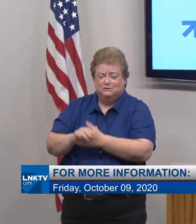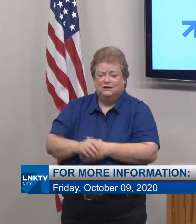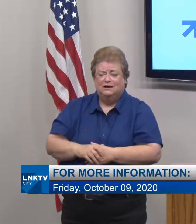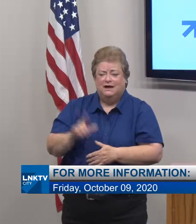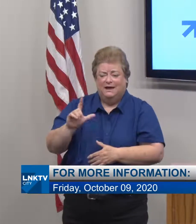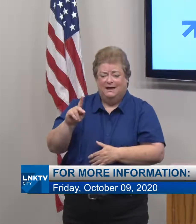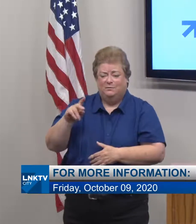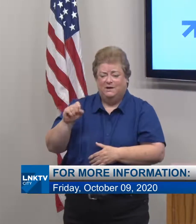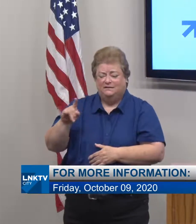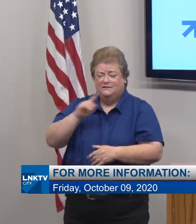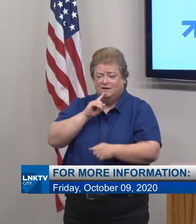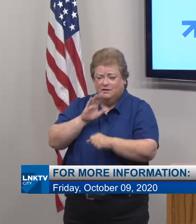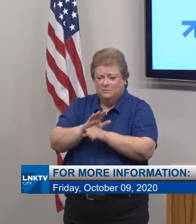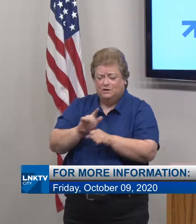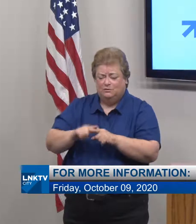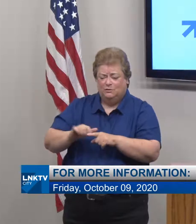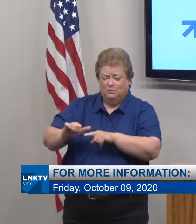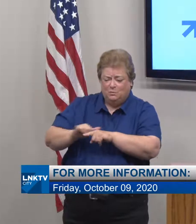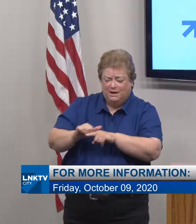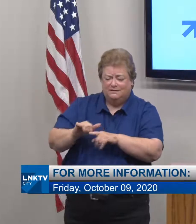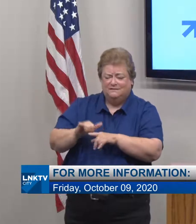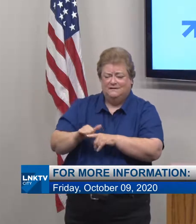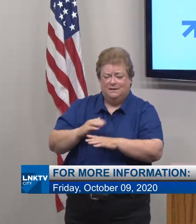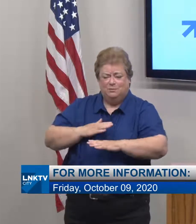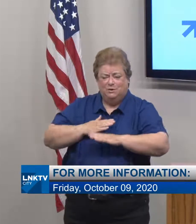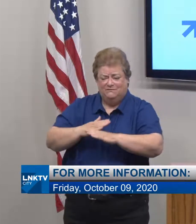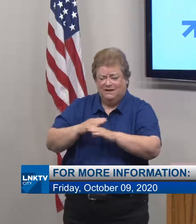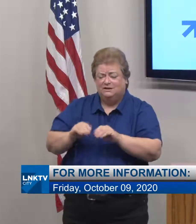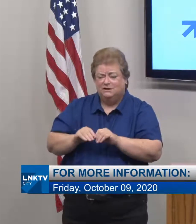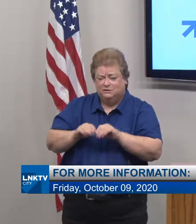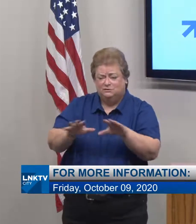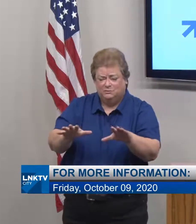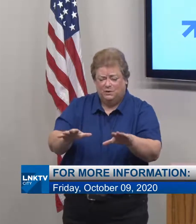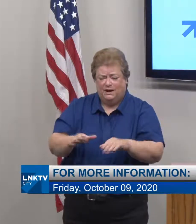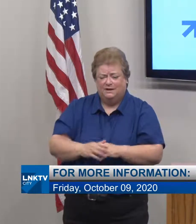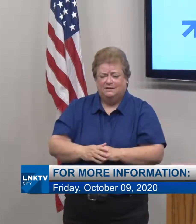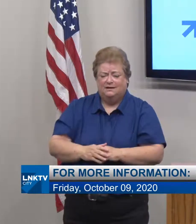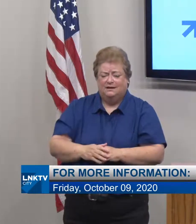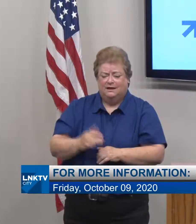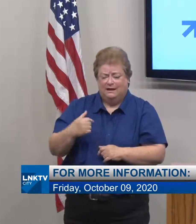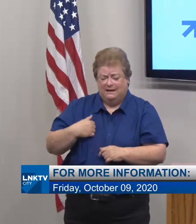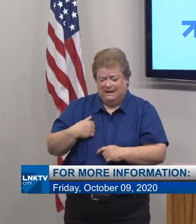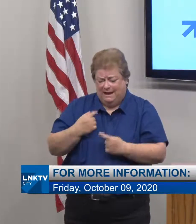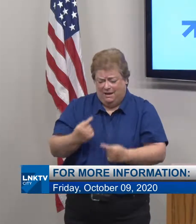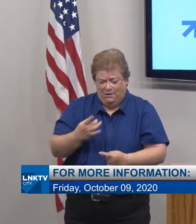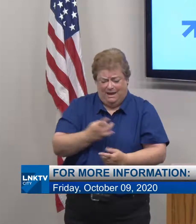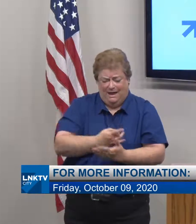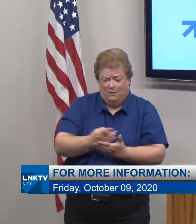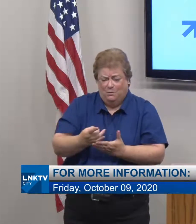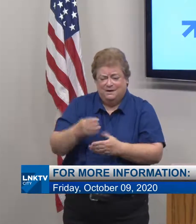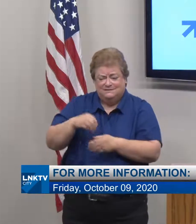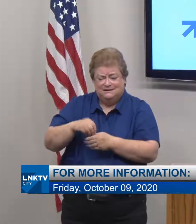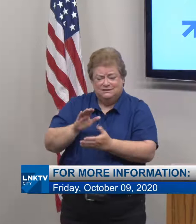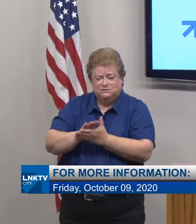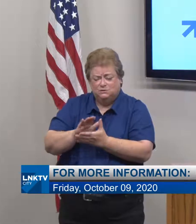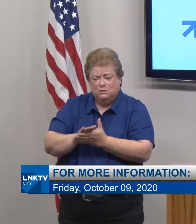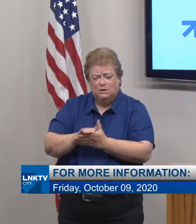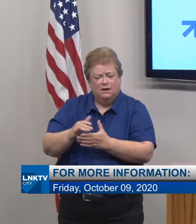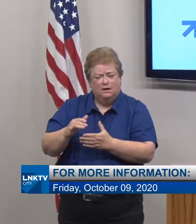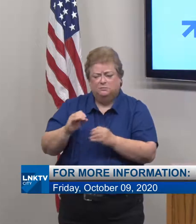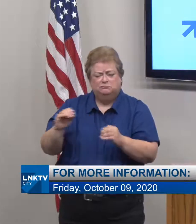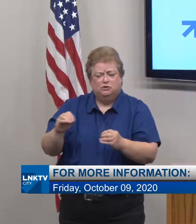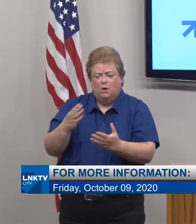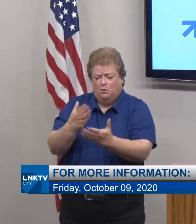LPS's commitment to practices that prevent the spread of COVID-19, after 8 weeks of in-person classes, we still have no evidence of the